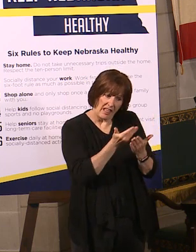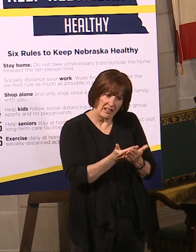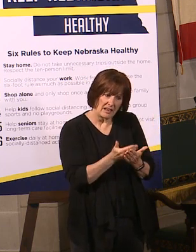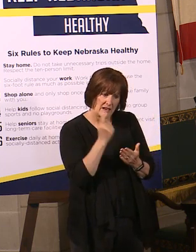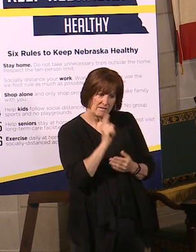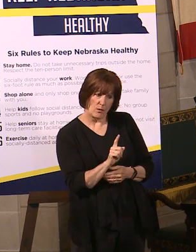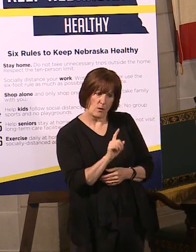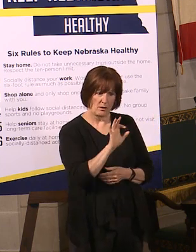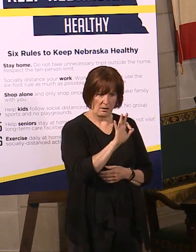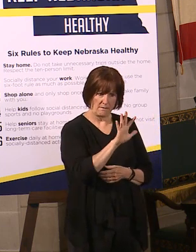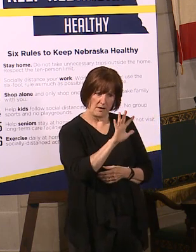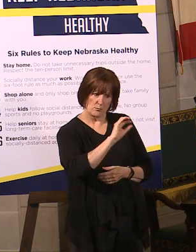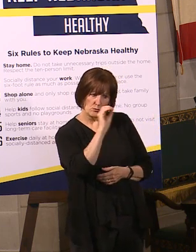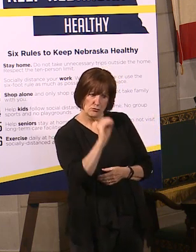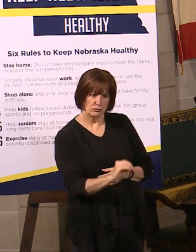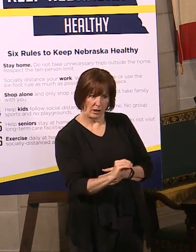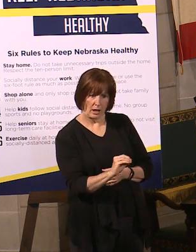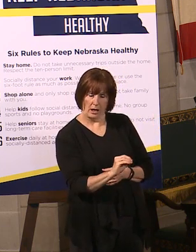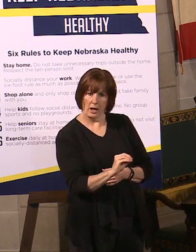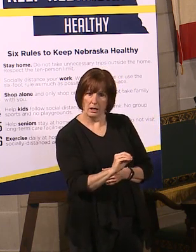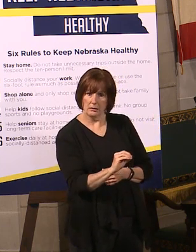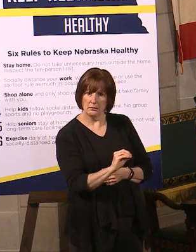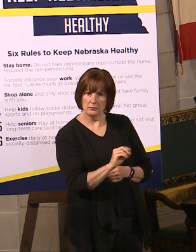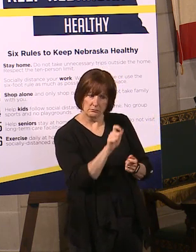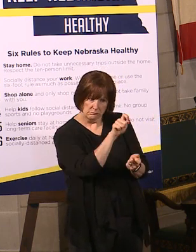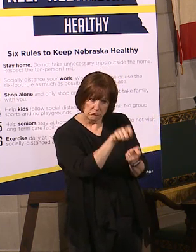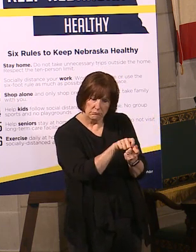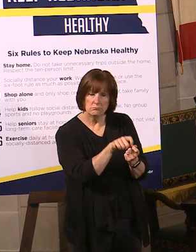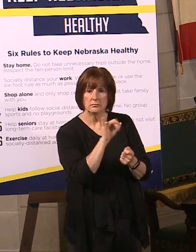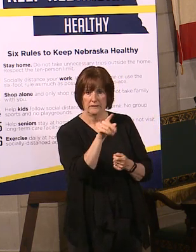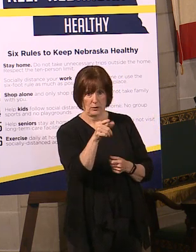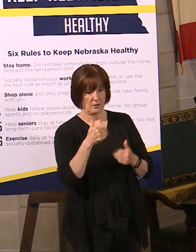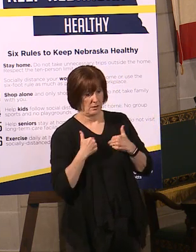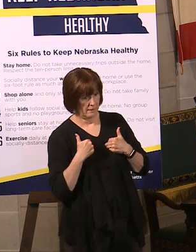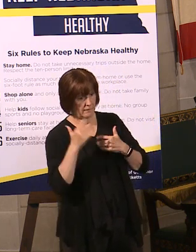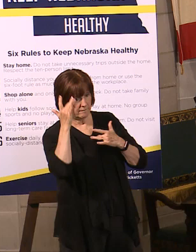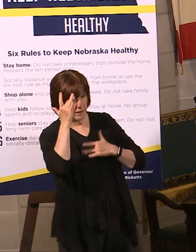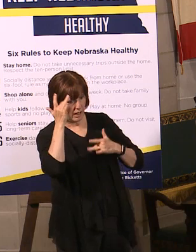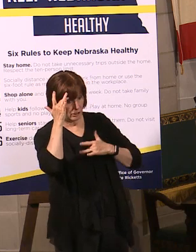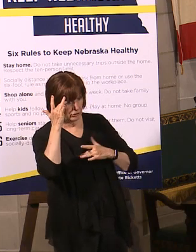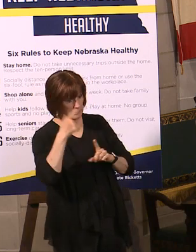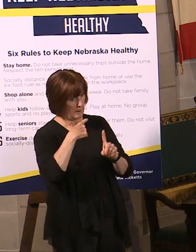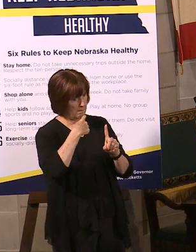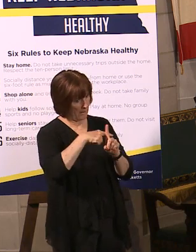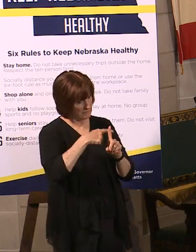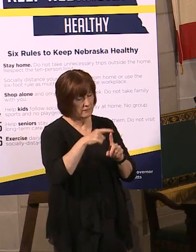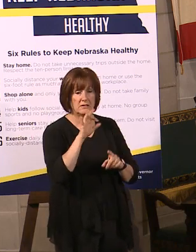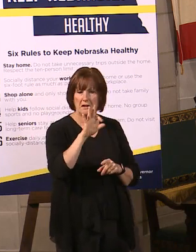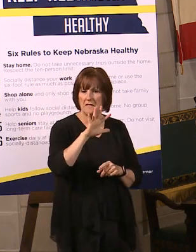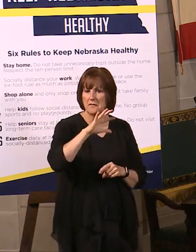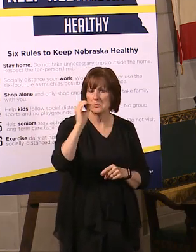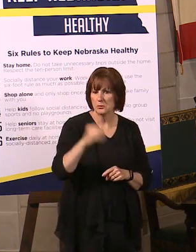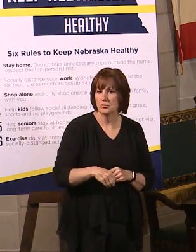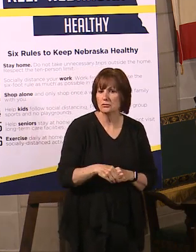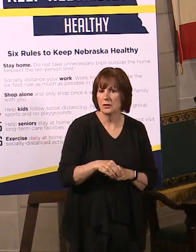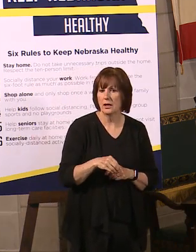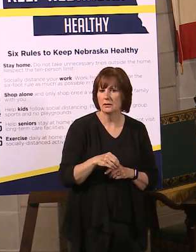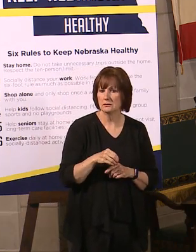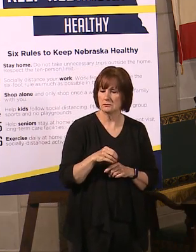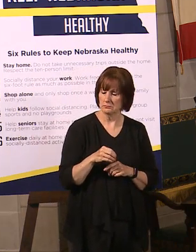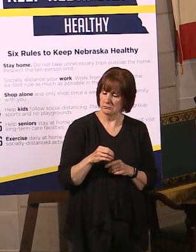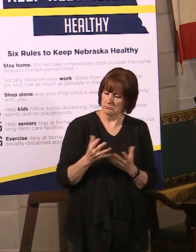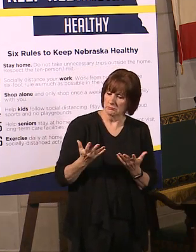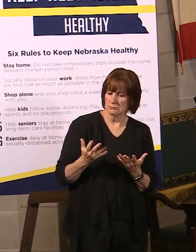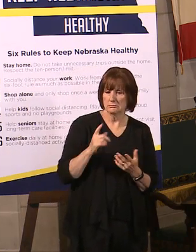95% sensitivity and specificity, which means if you have the virus and it tests positive, it's 95% chance that it's